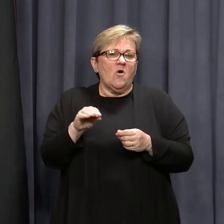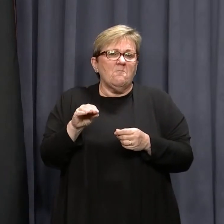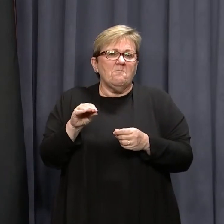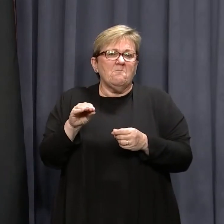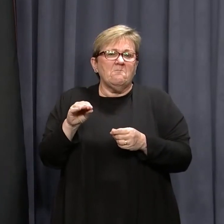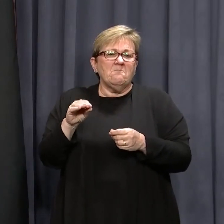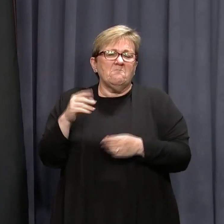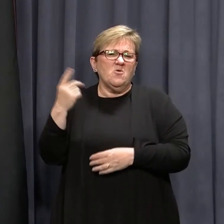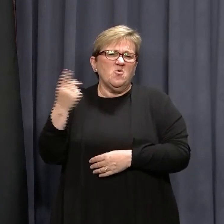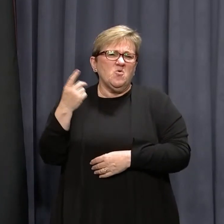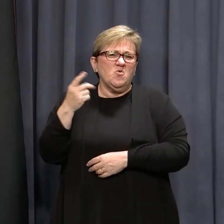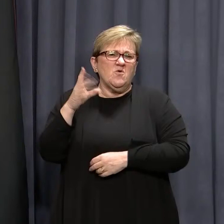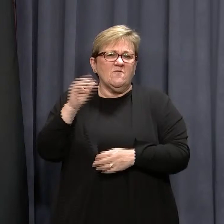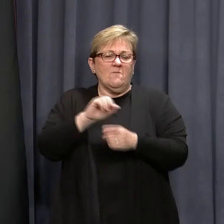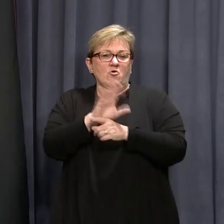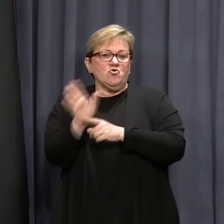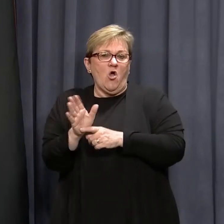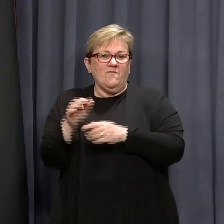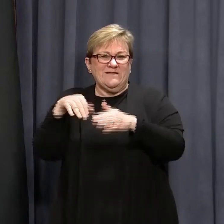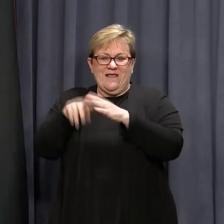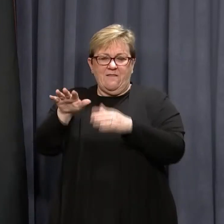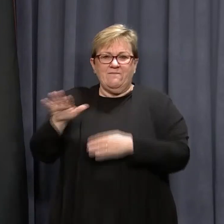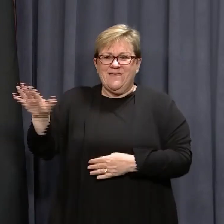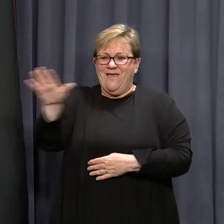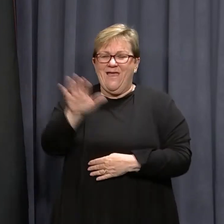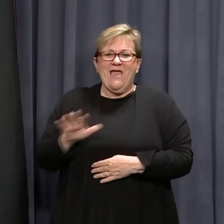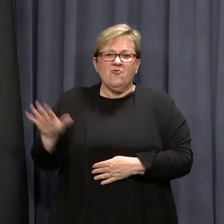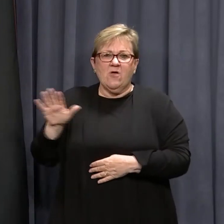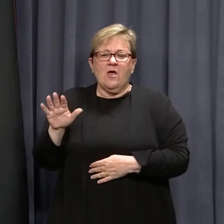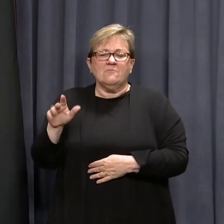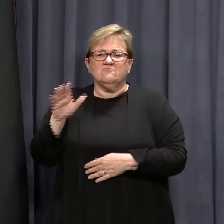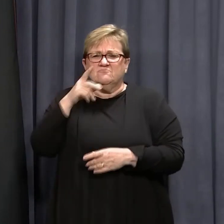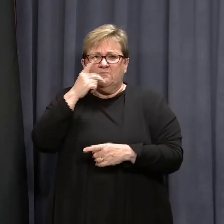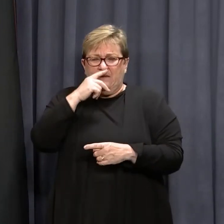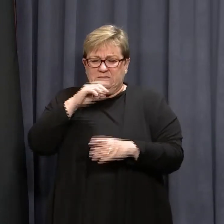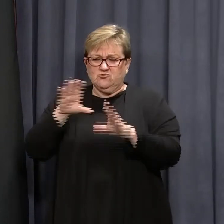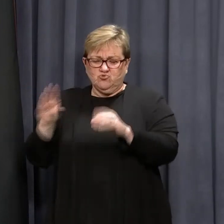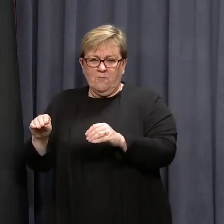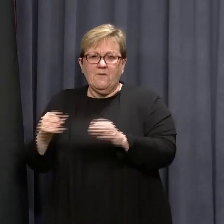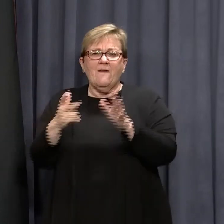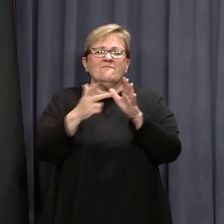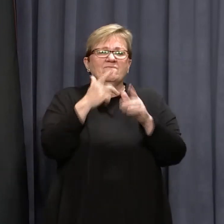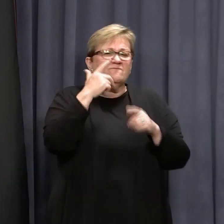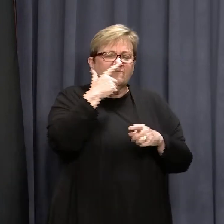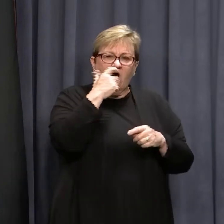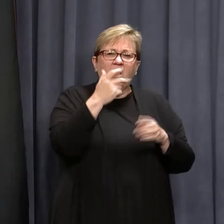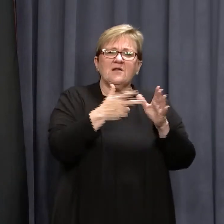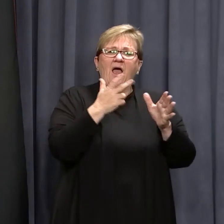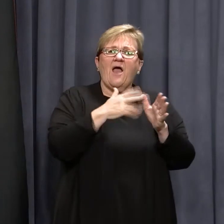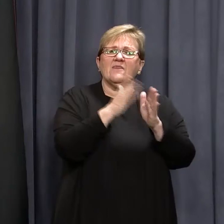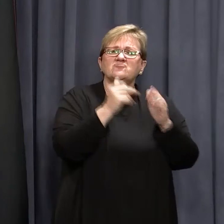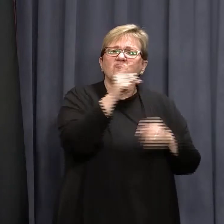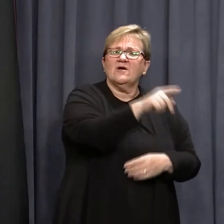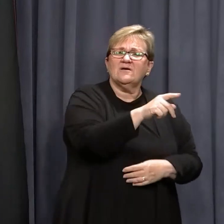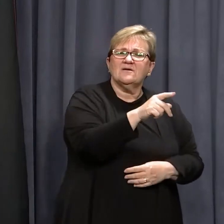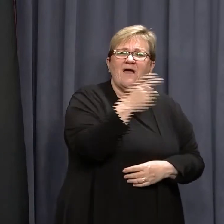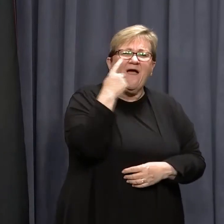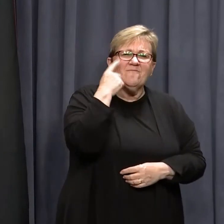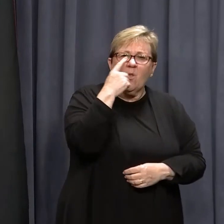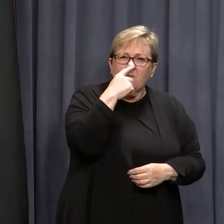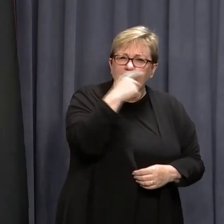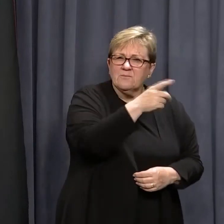those that have got COVID running pretty hard in those communities, then obviously we've been endorsing and